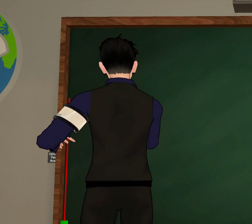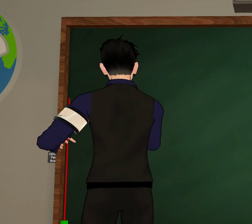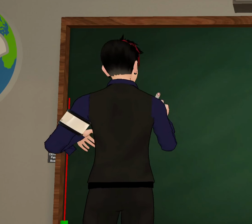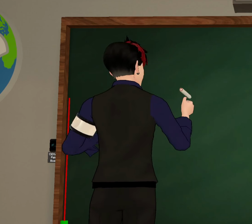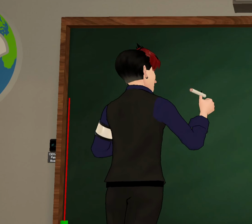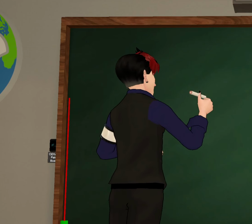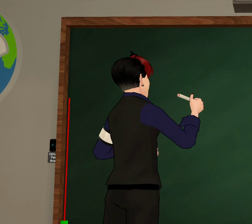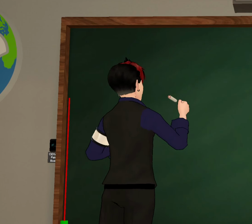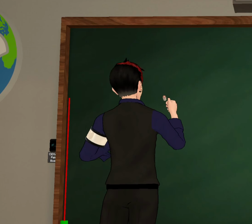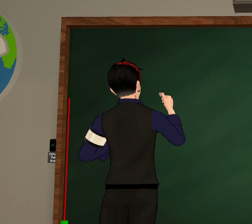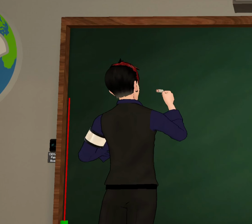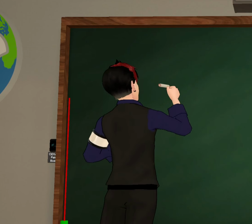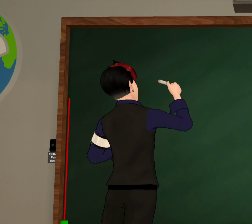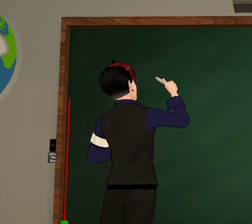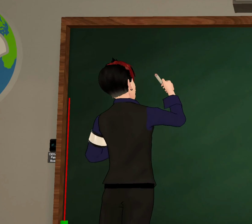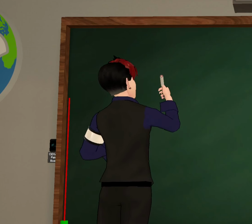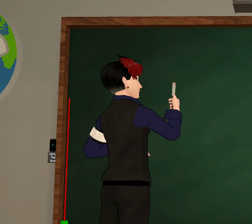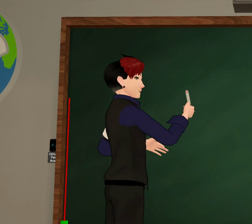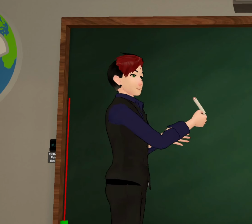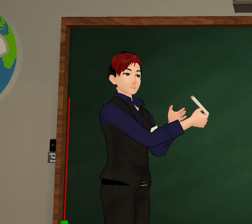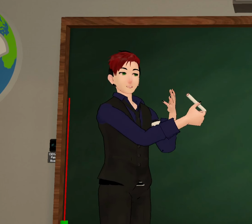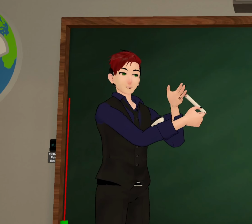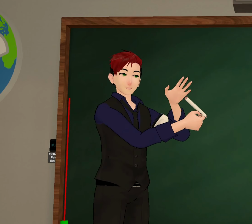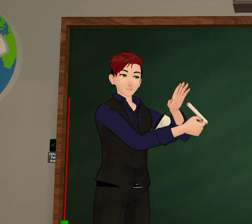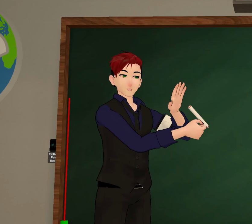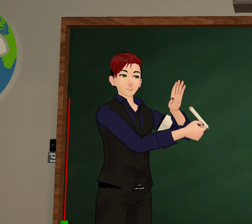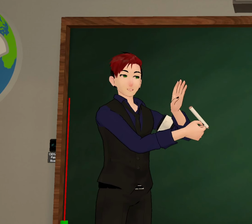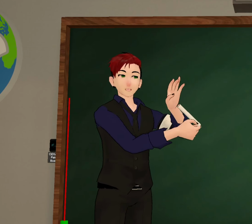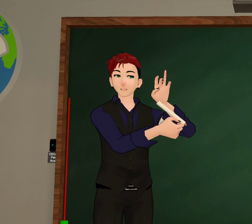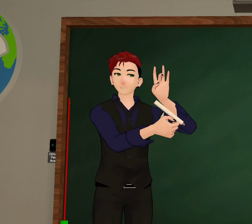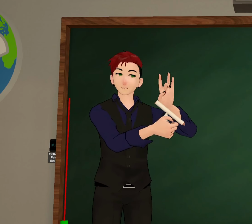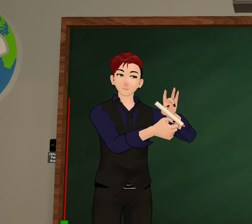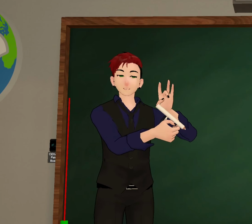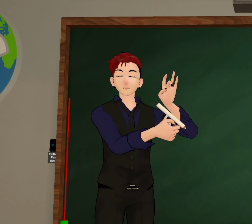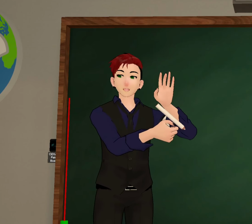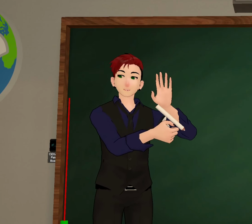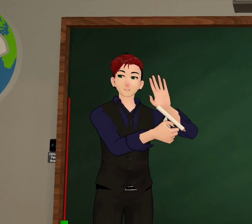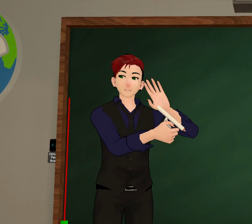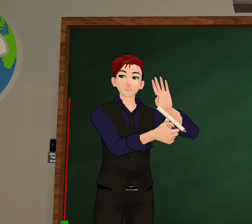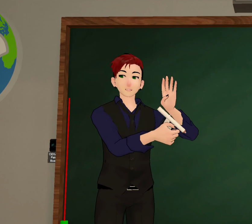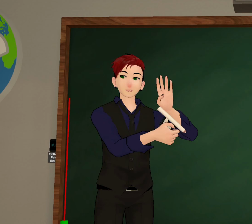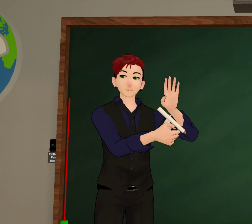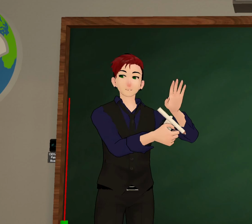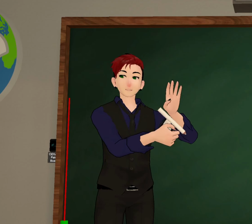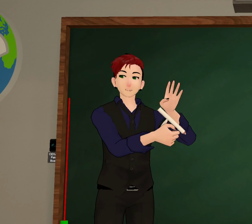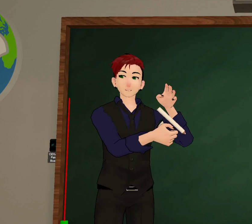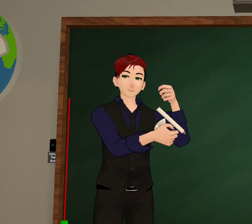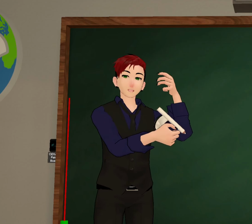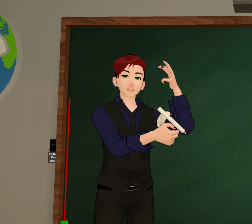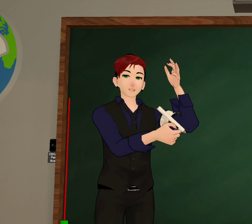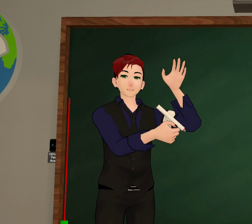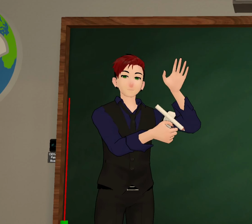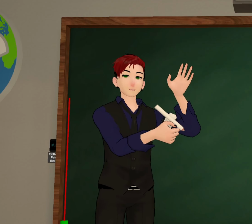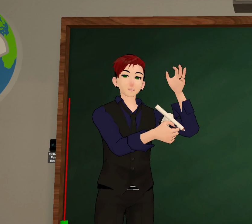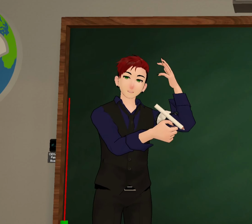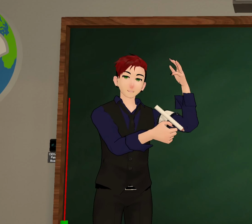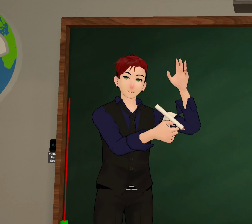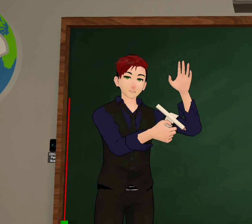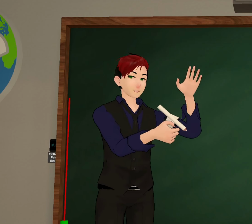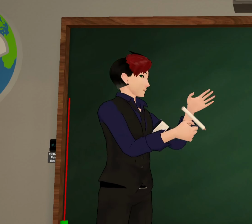with my students all the time. Again, sorry, I just got done with work. Like I spent 8 hours with these kids every day. Like I'm currently thinking about